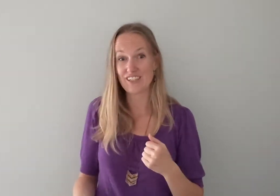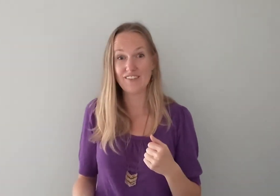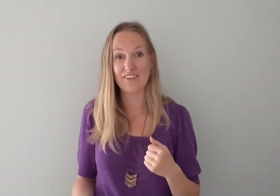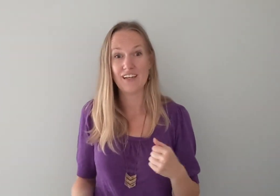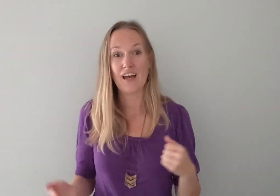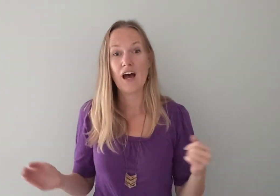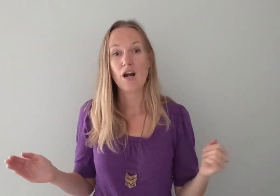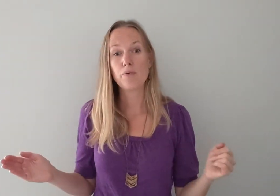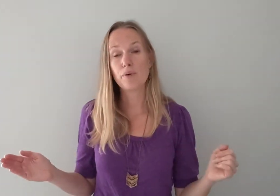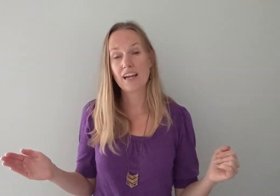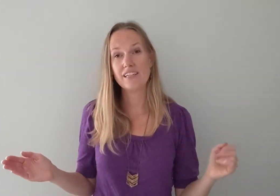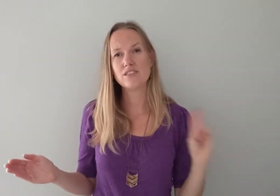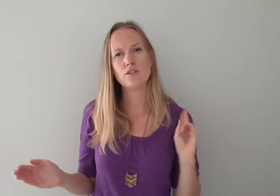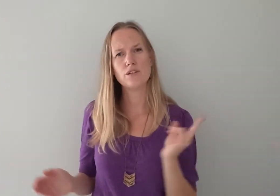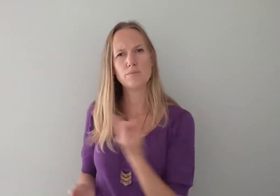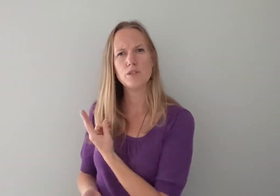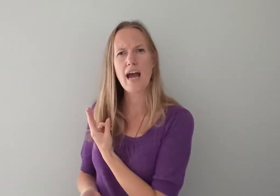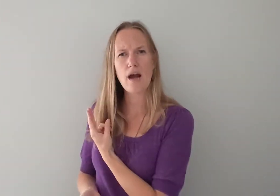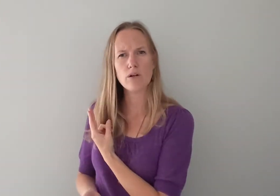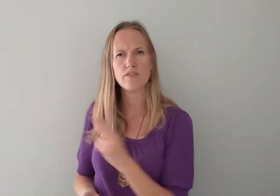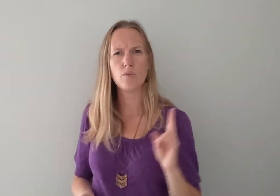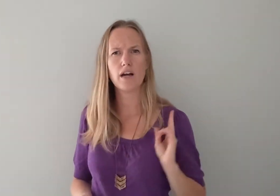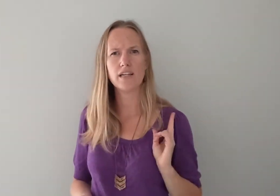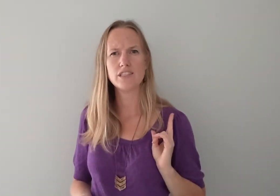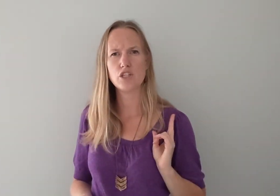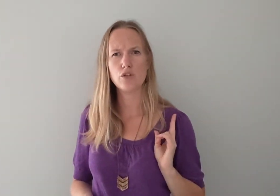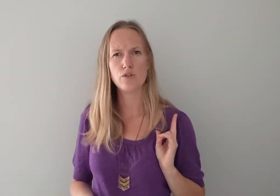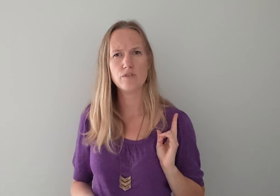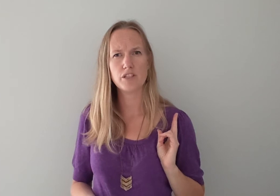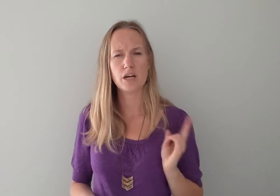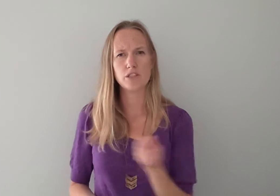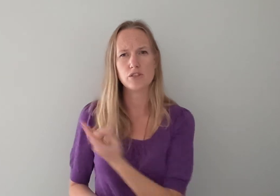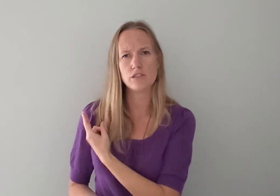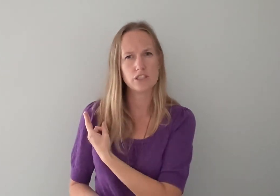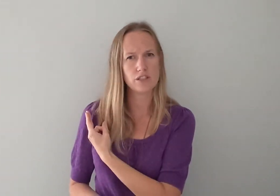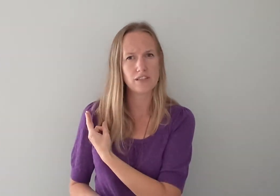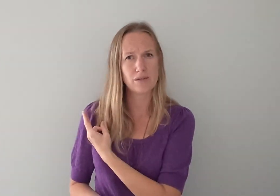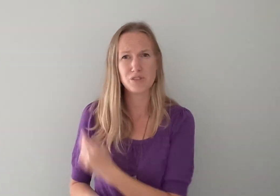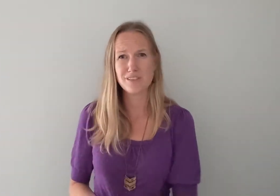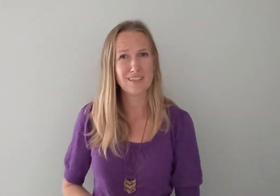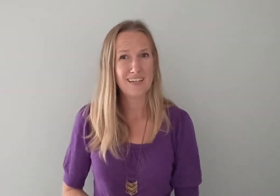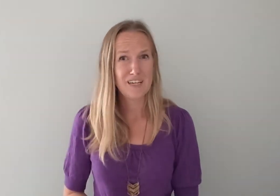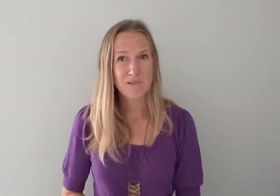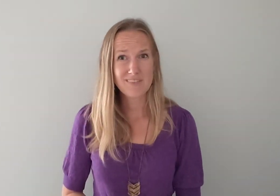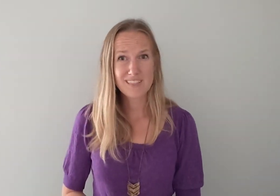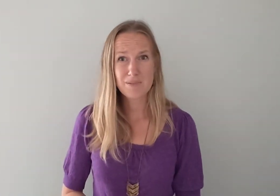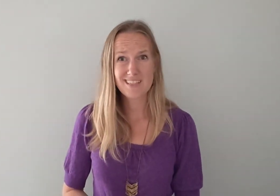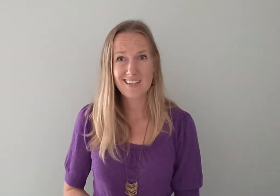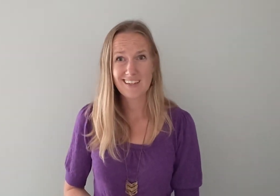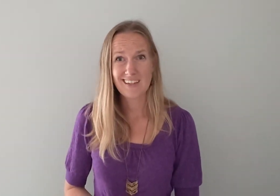Deserve our praise. So you can do our if you want. It's a you from your dominant shoulder to your non-dom shoulder. But if it's busy, you